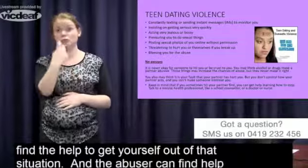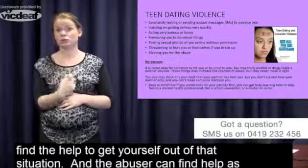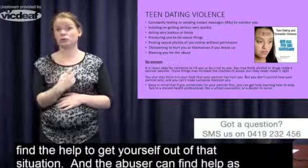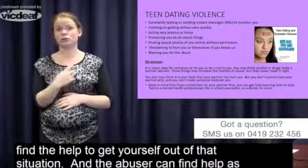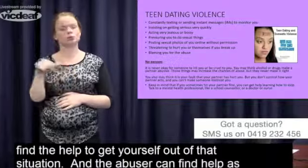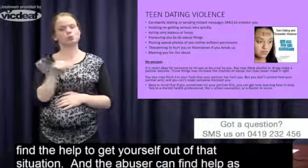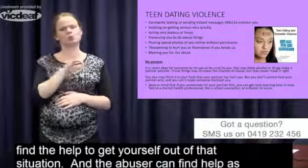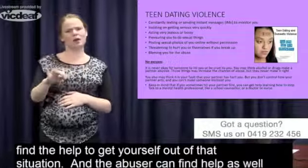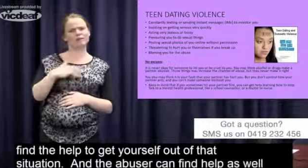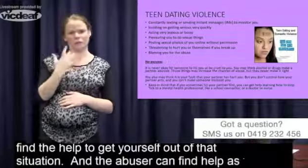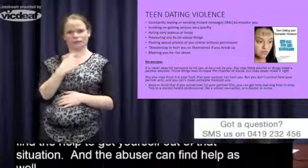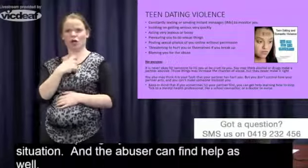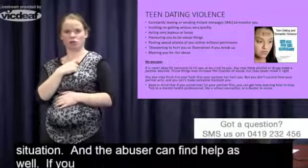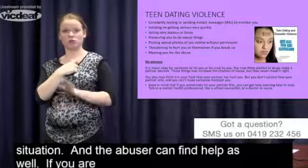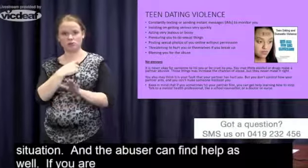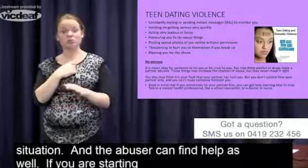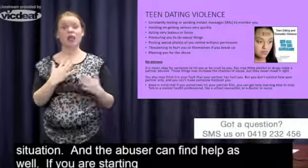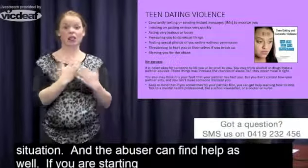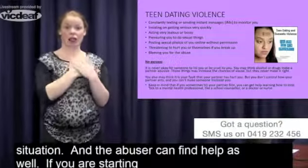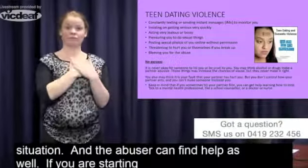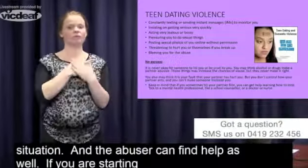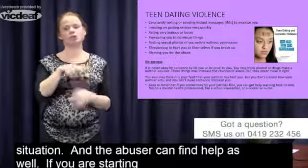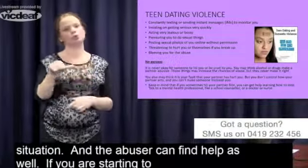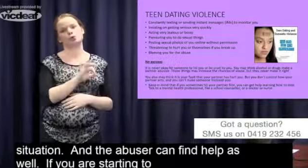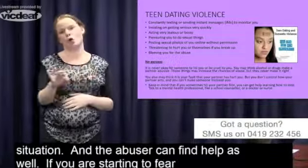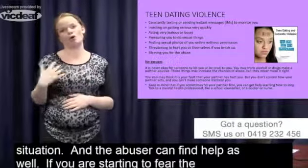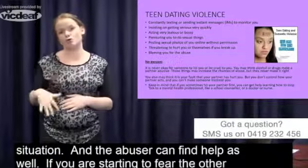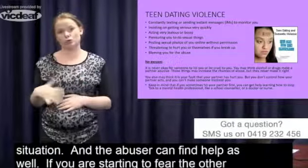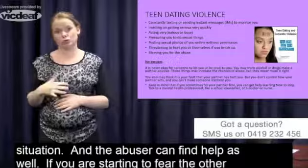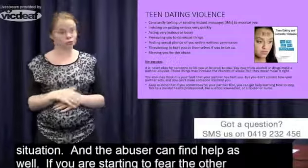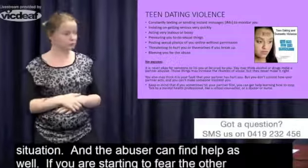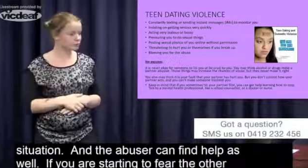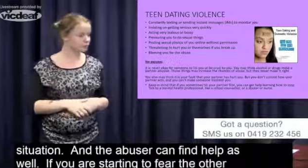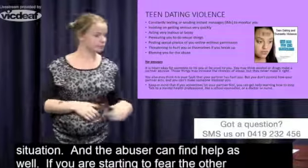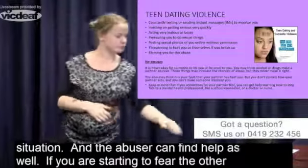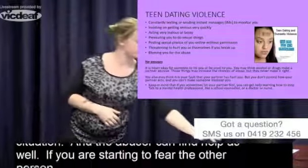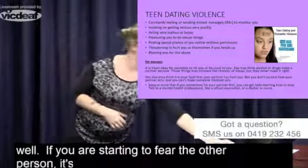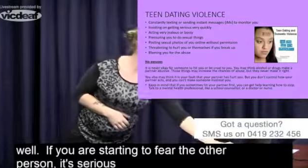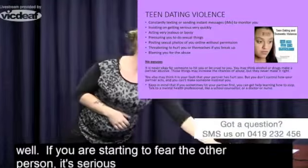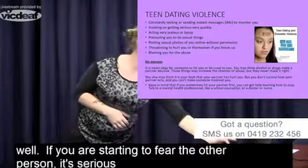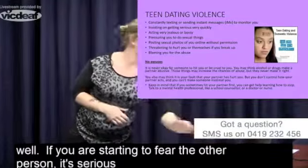If you're starting to fear that other person, it's serious. Love should never